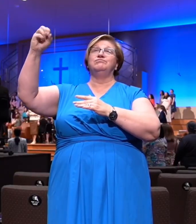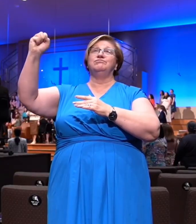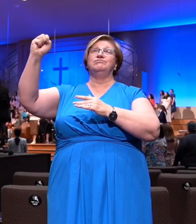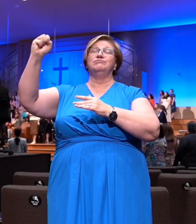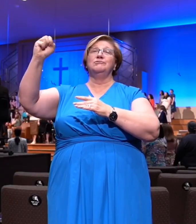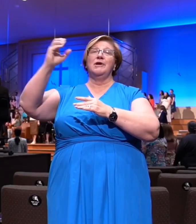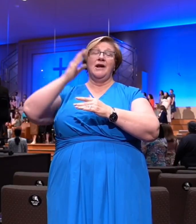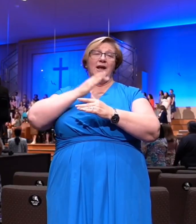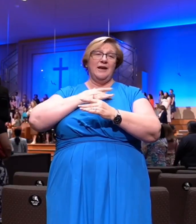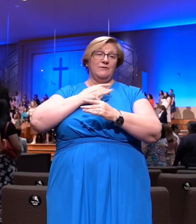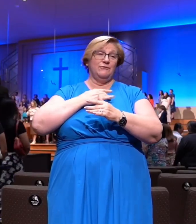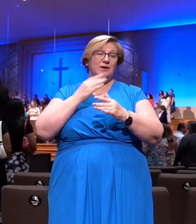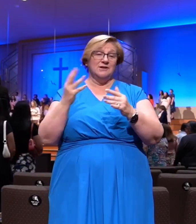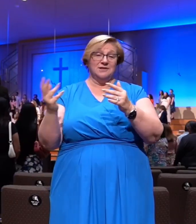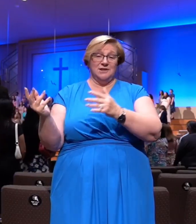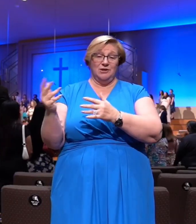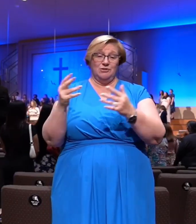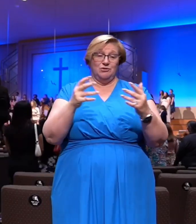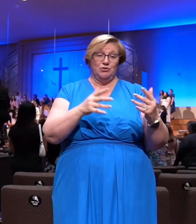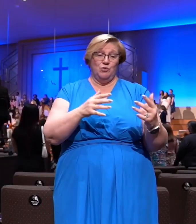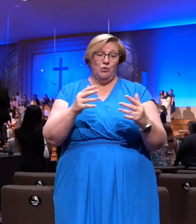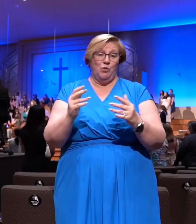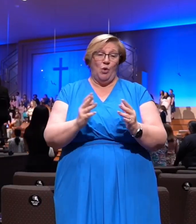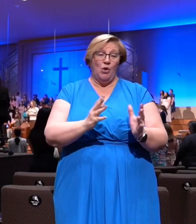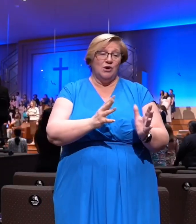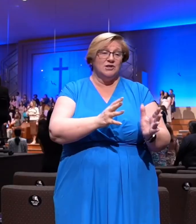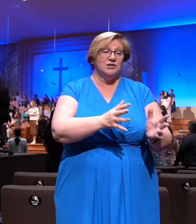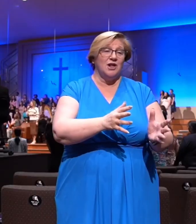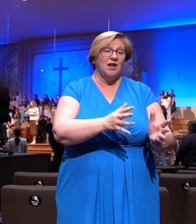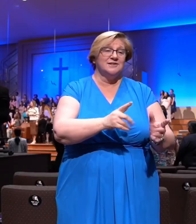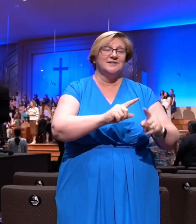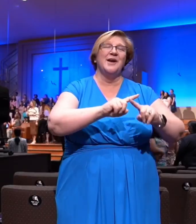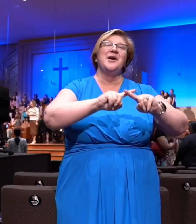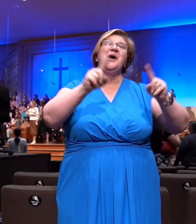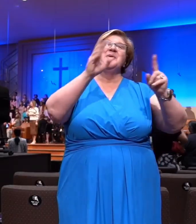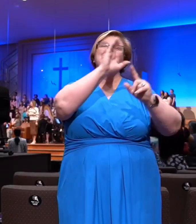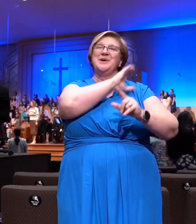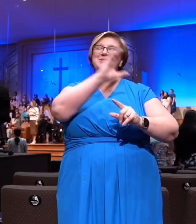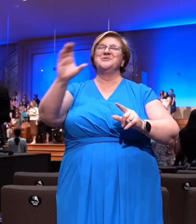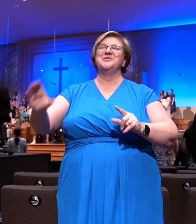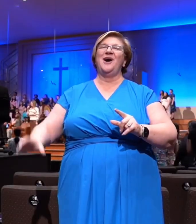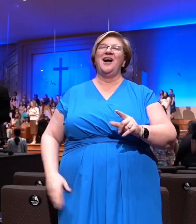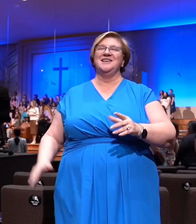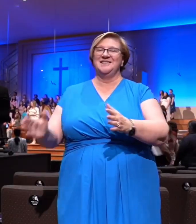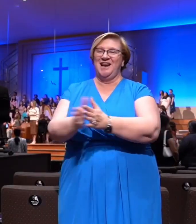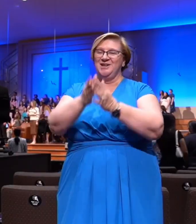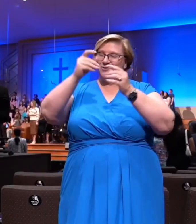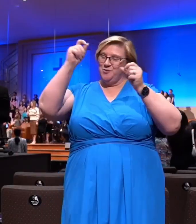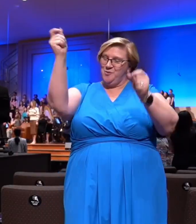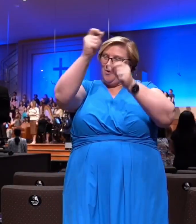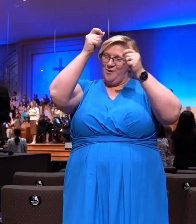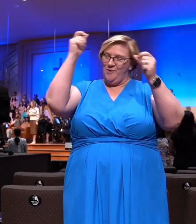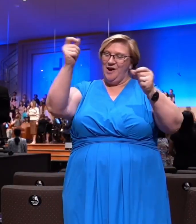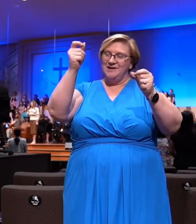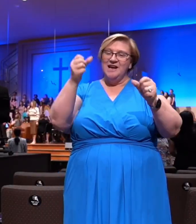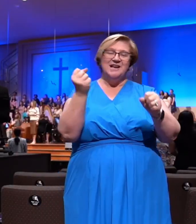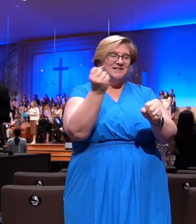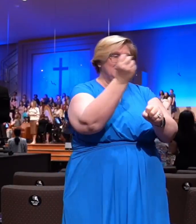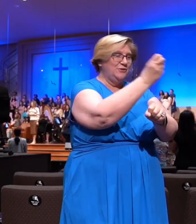war appeared as lost, Christ has triumphed over